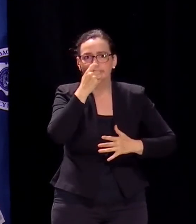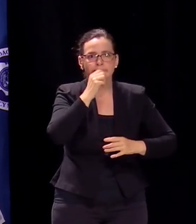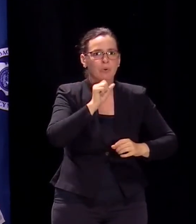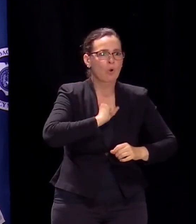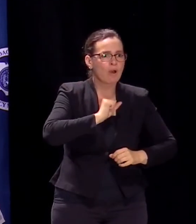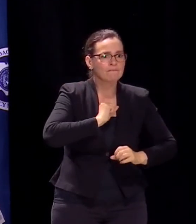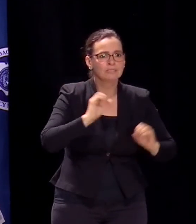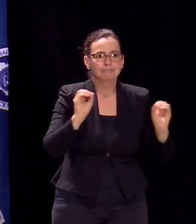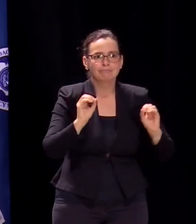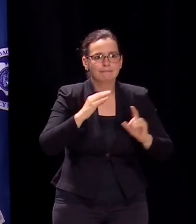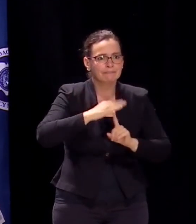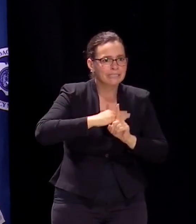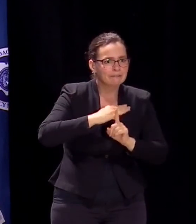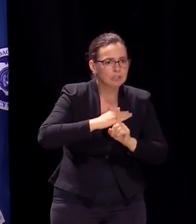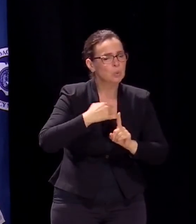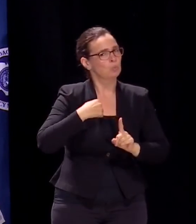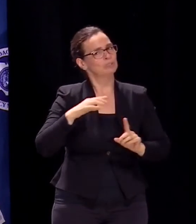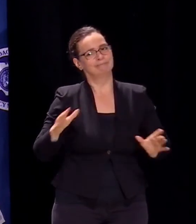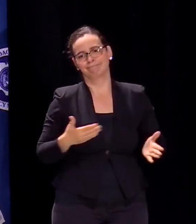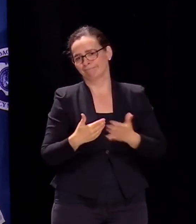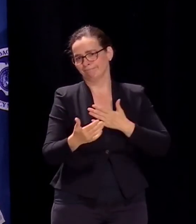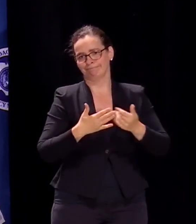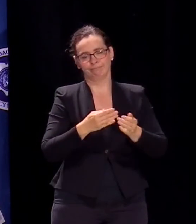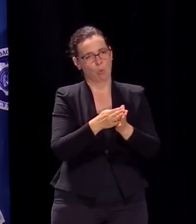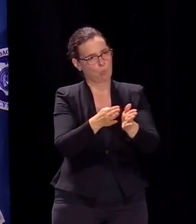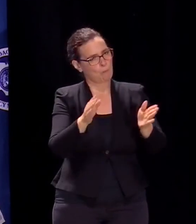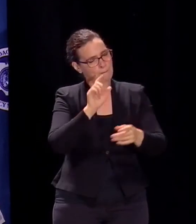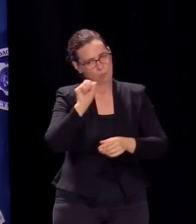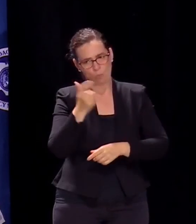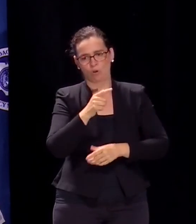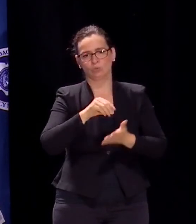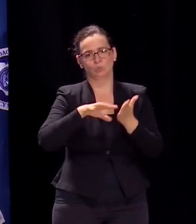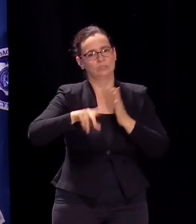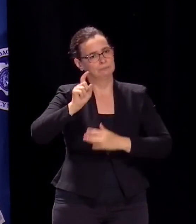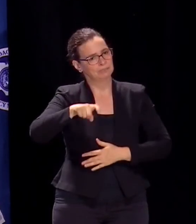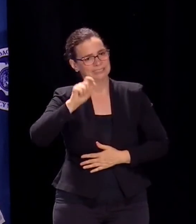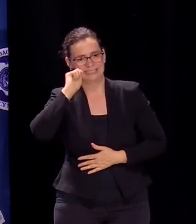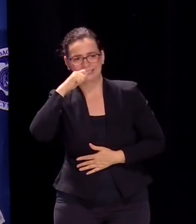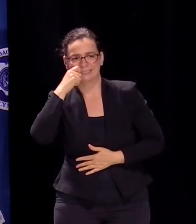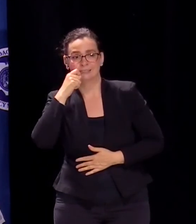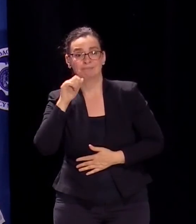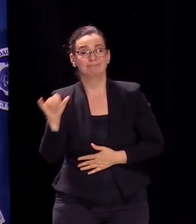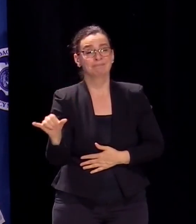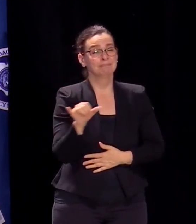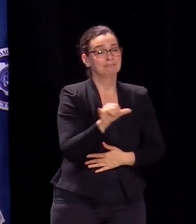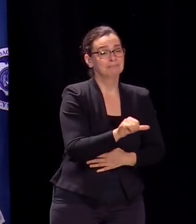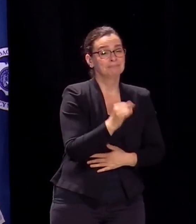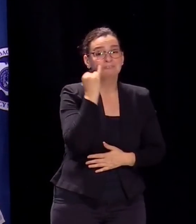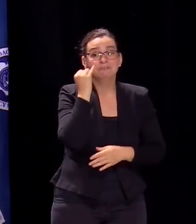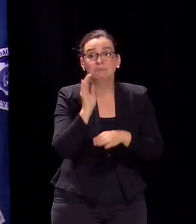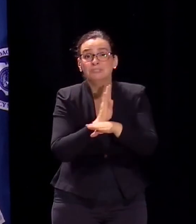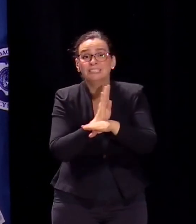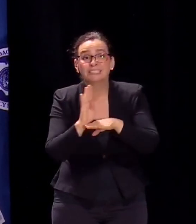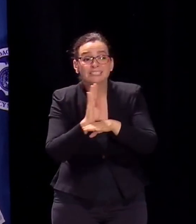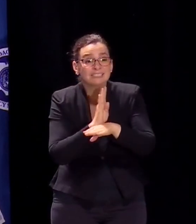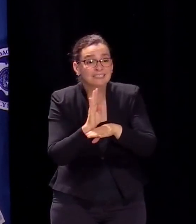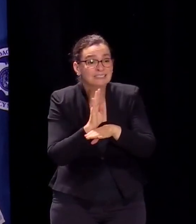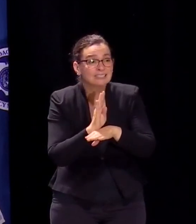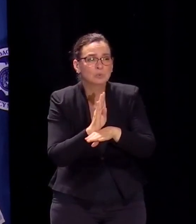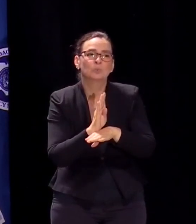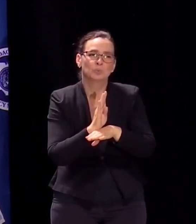we've built up in any of these industries as well. Convention business, let's utilize the